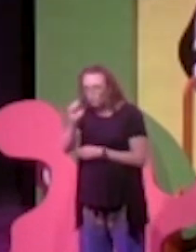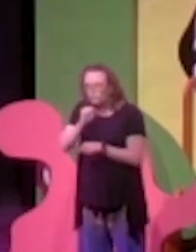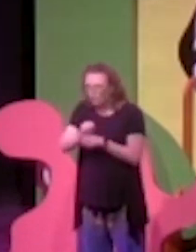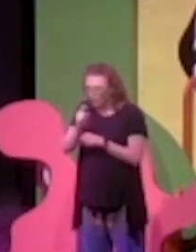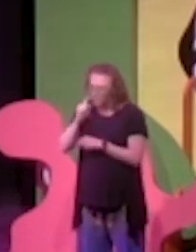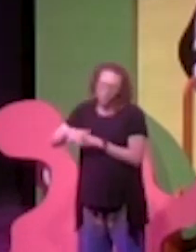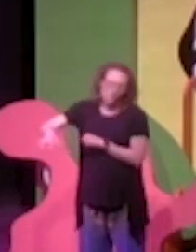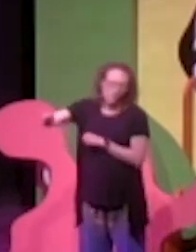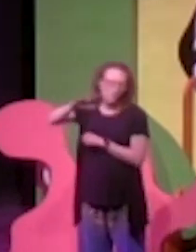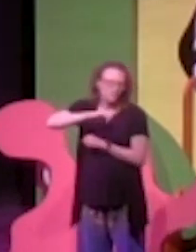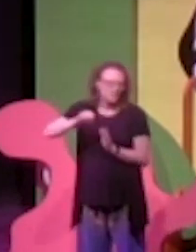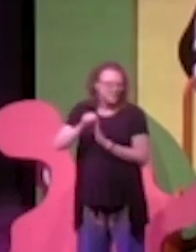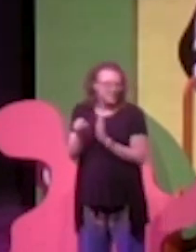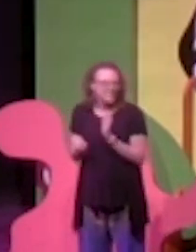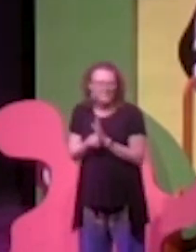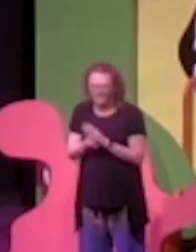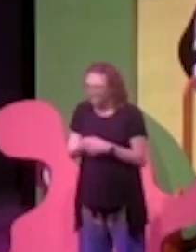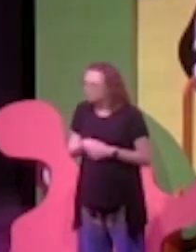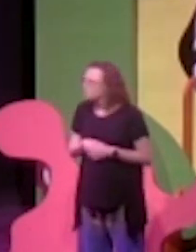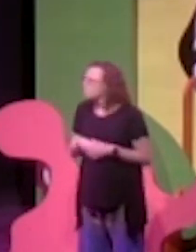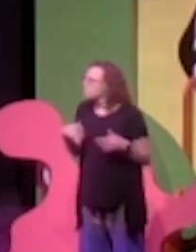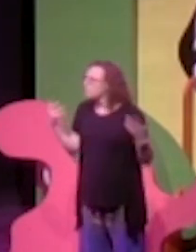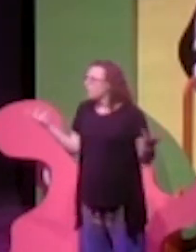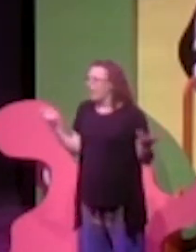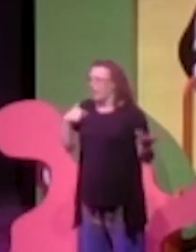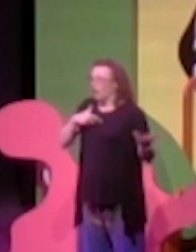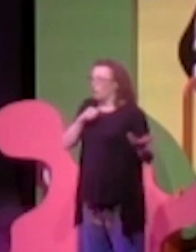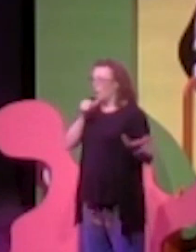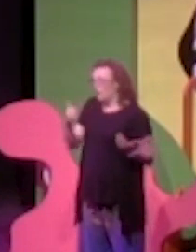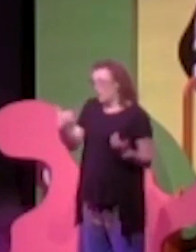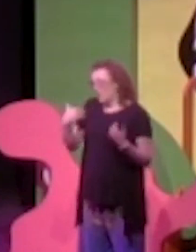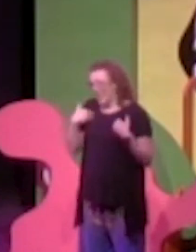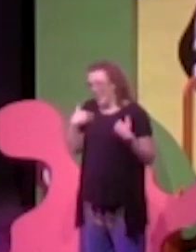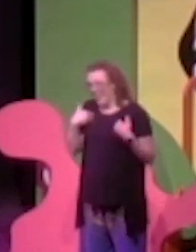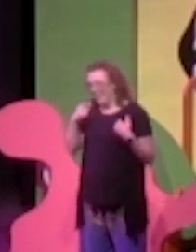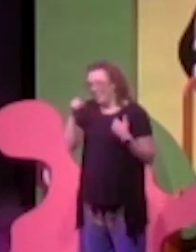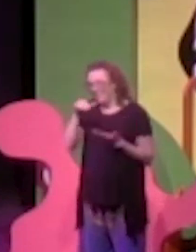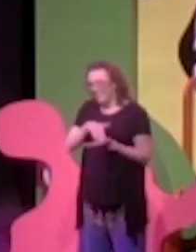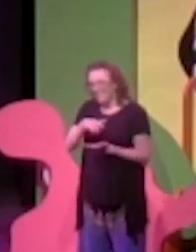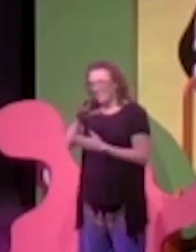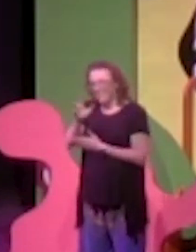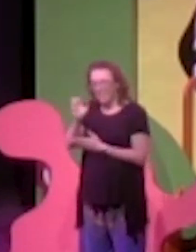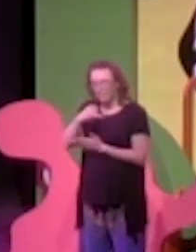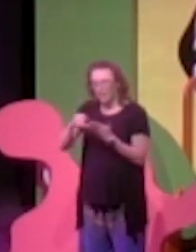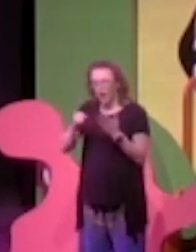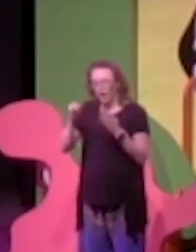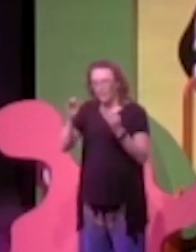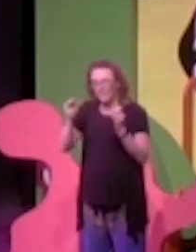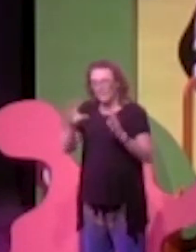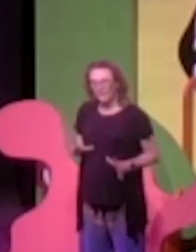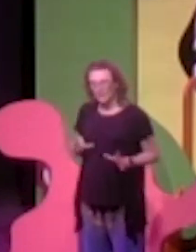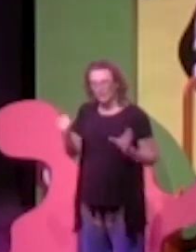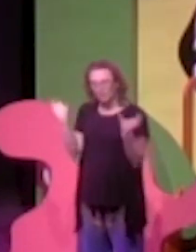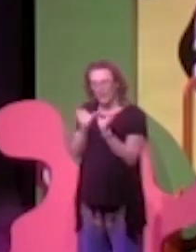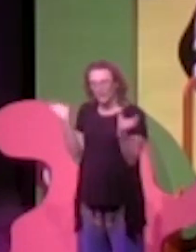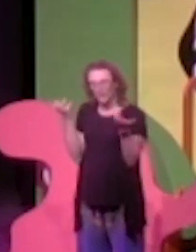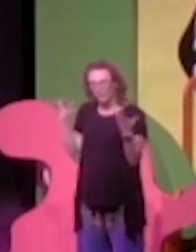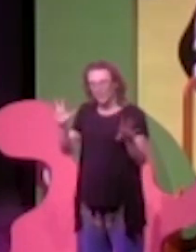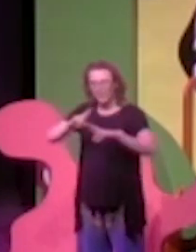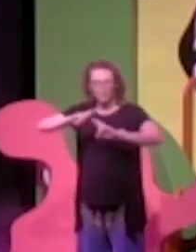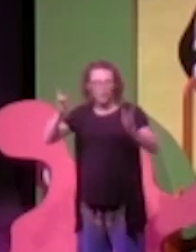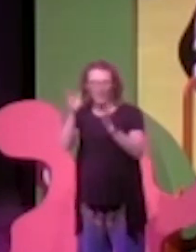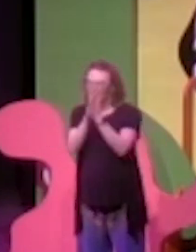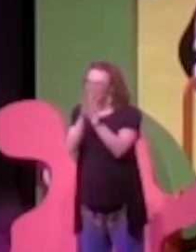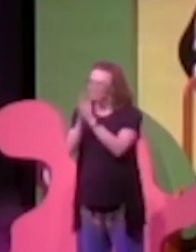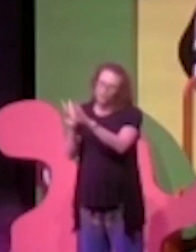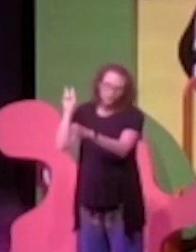believe it or not, we don't have 15,000 credentialed art teachers standing in the wings ready to rush in. There so one of the things we need to